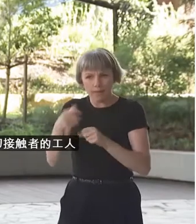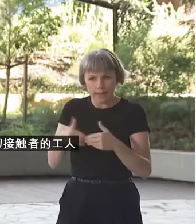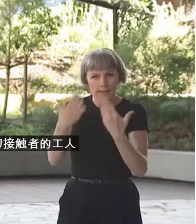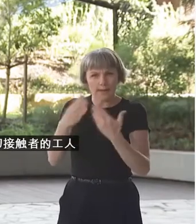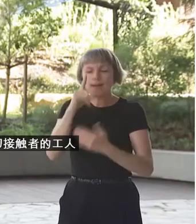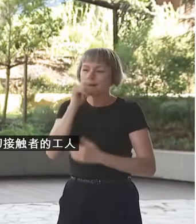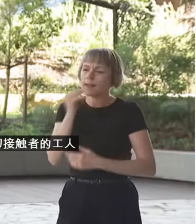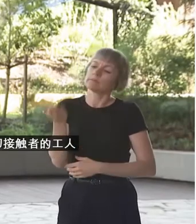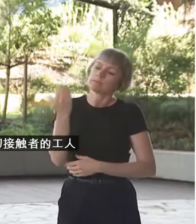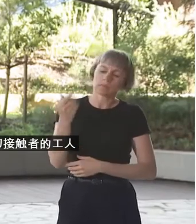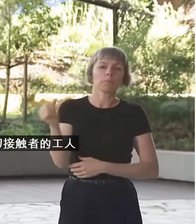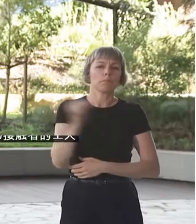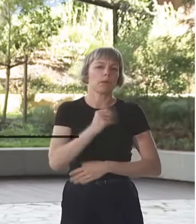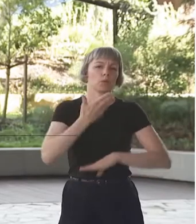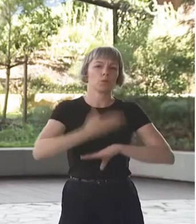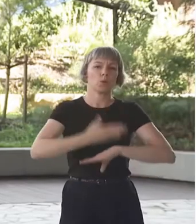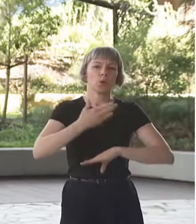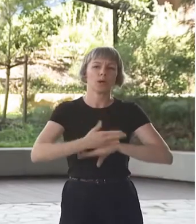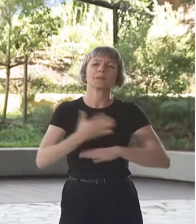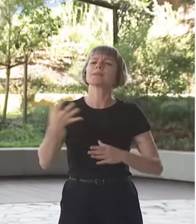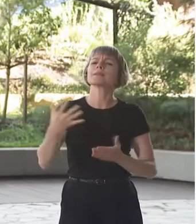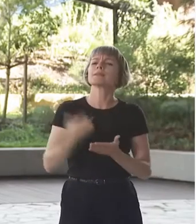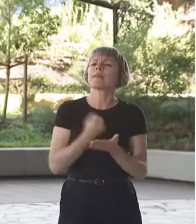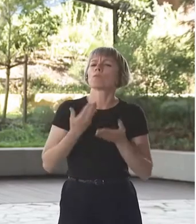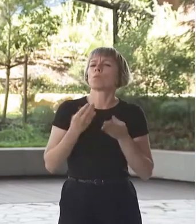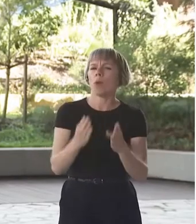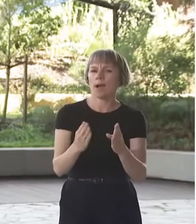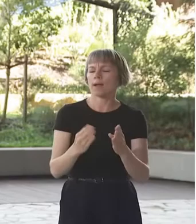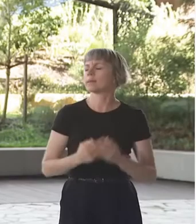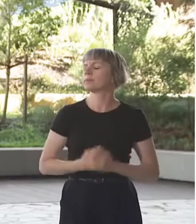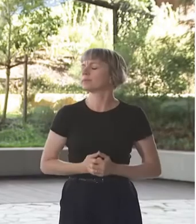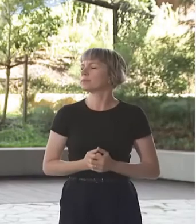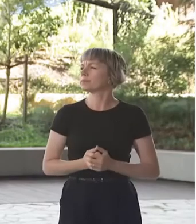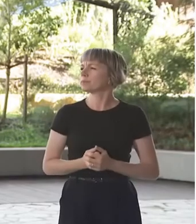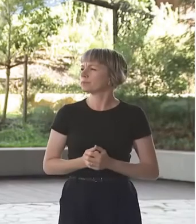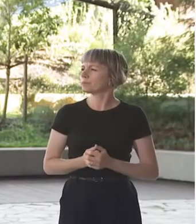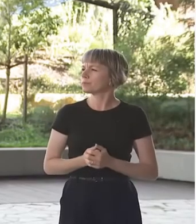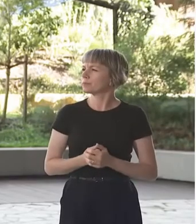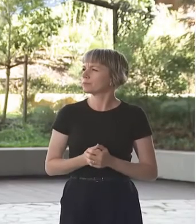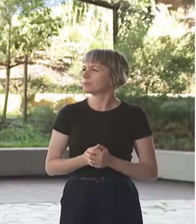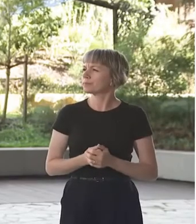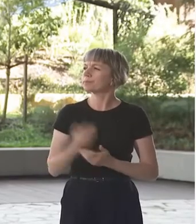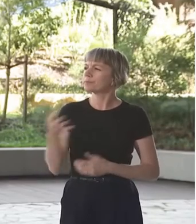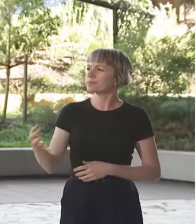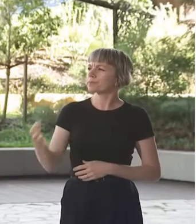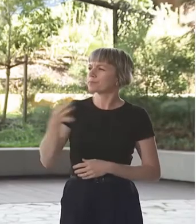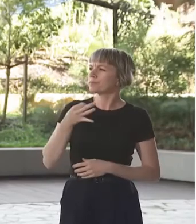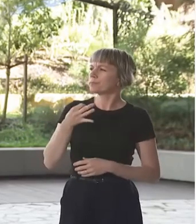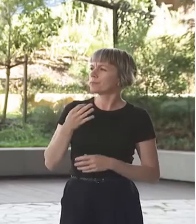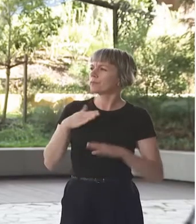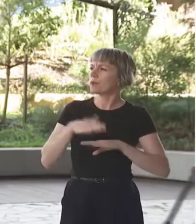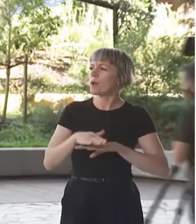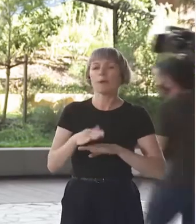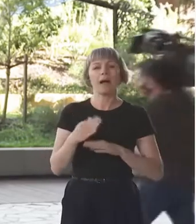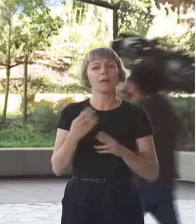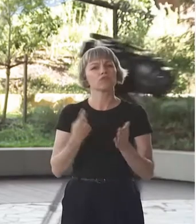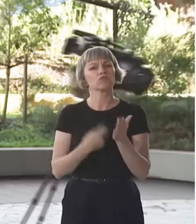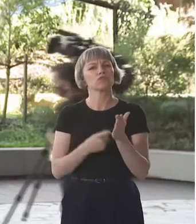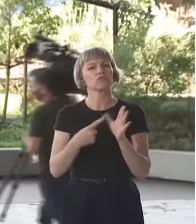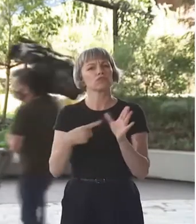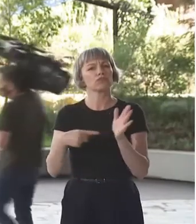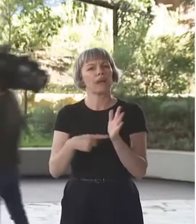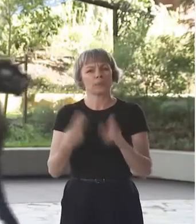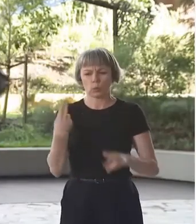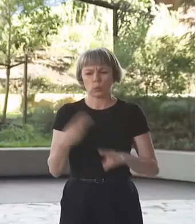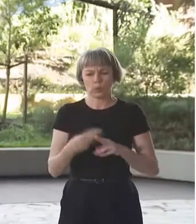in those areas, are doing so in a safe way. Yeah. How confident are you that you'll have adequate supply